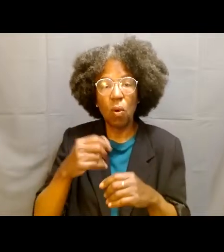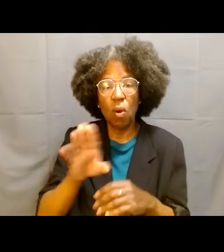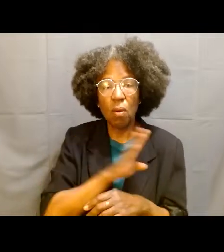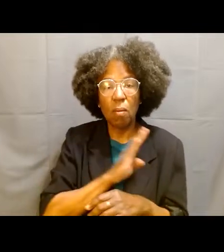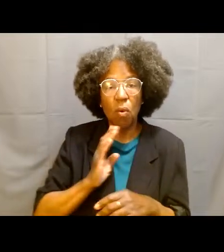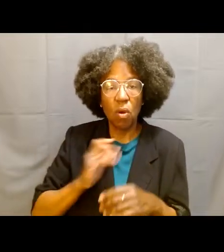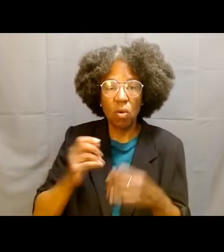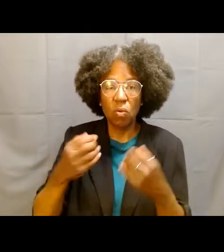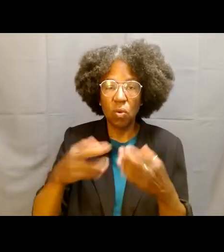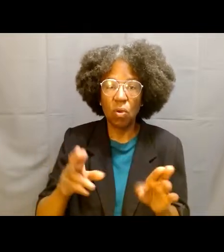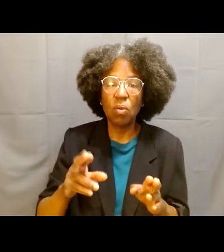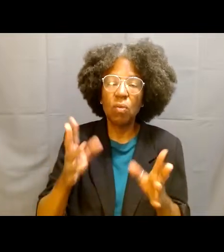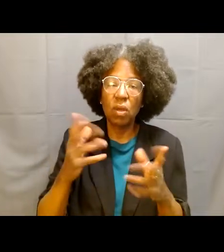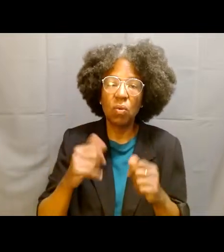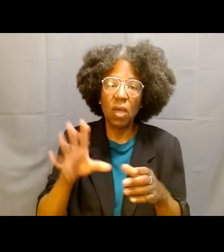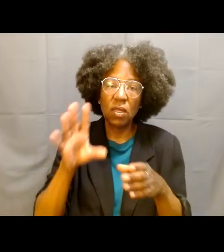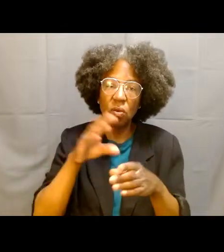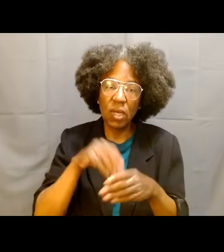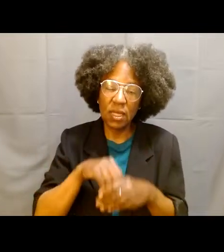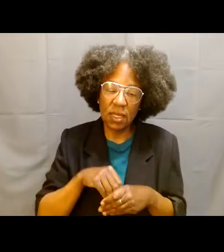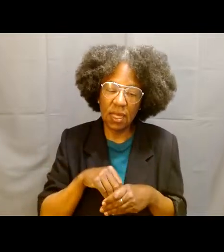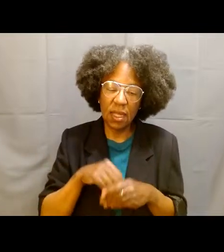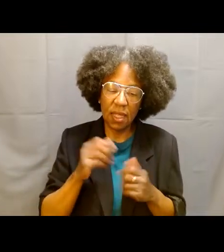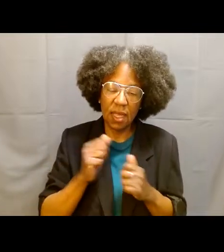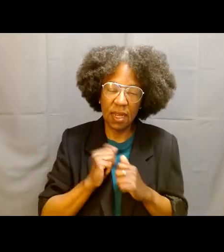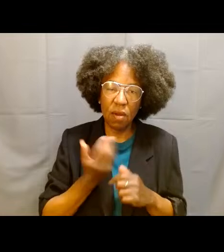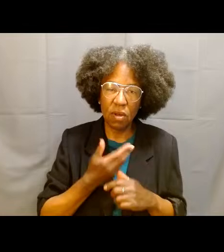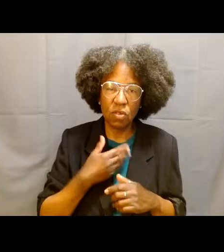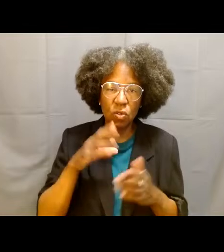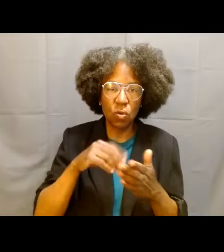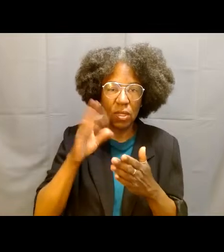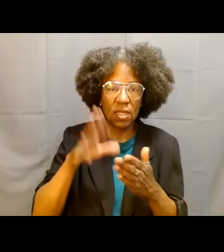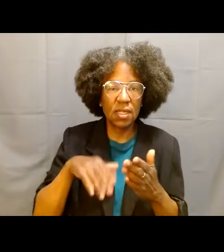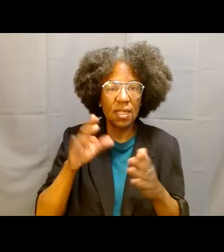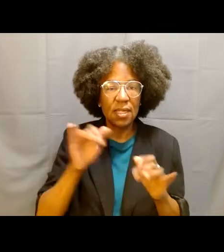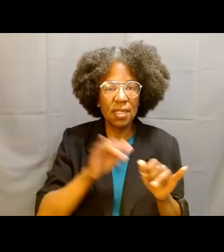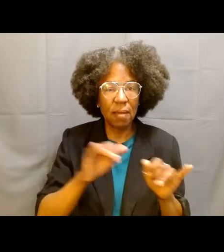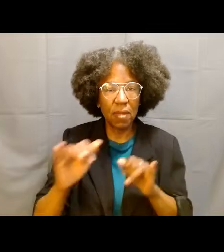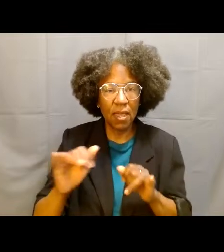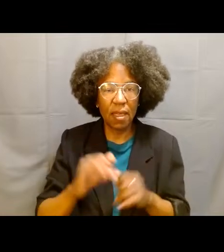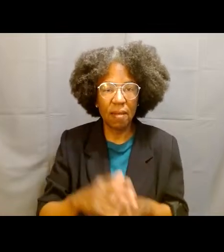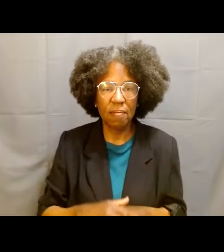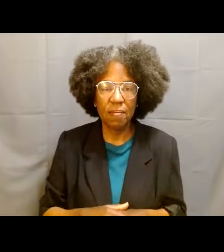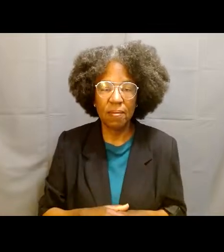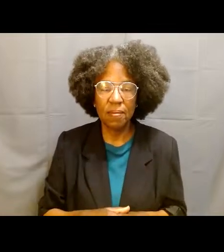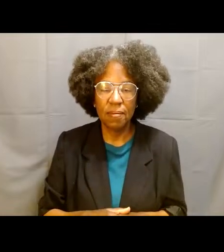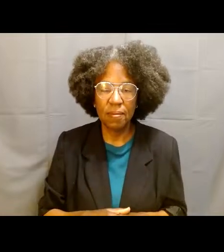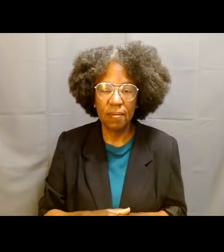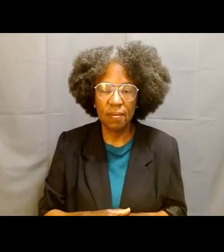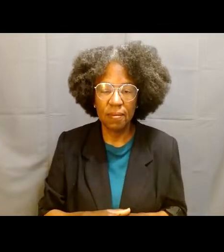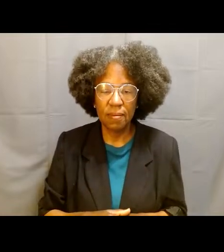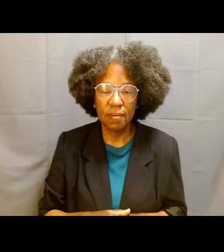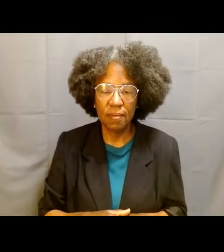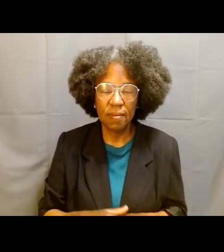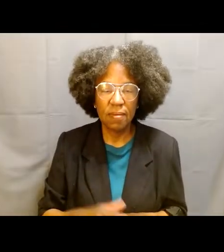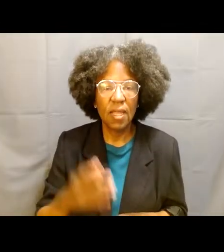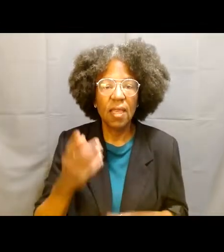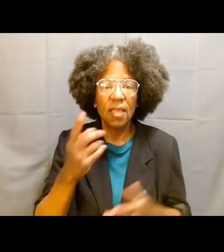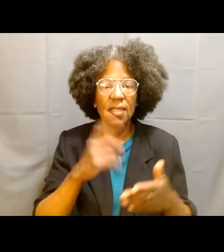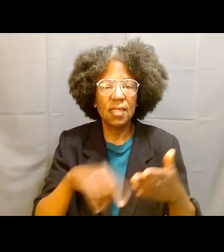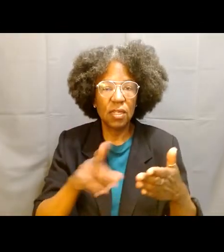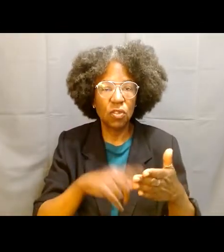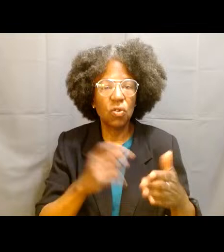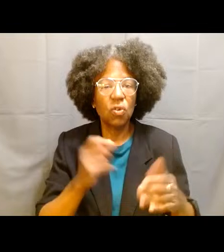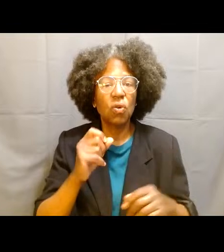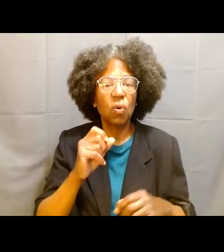to instill in our students. Calls to censure or recall an elected official for expressing a widely